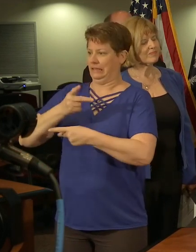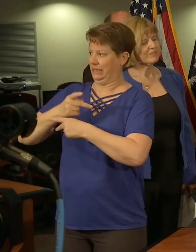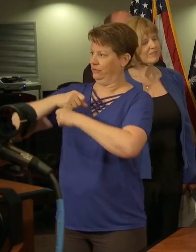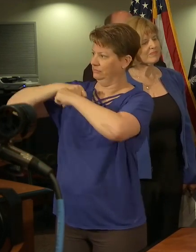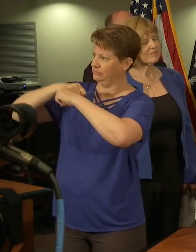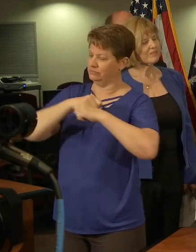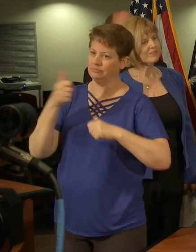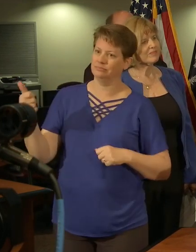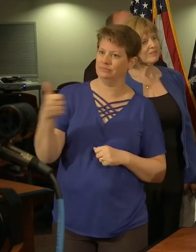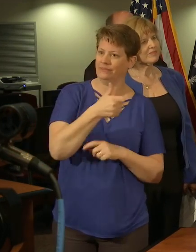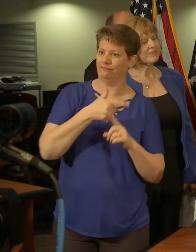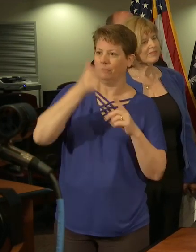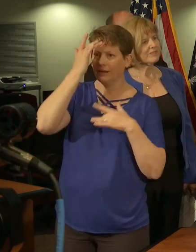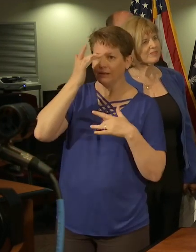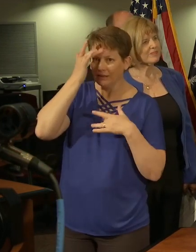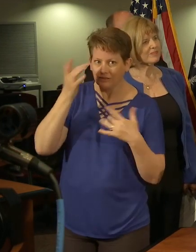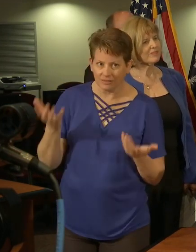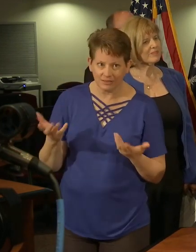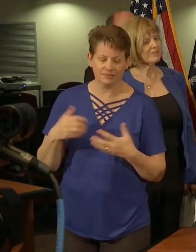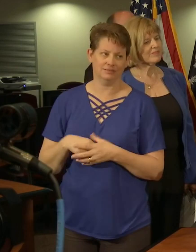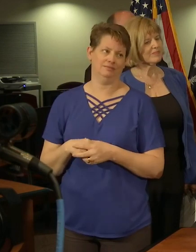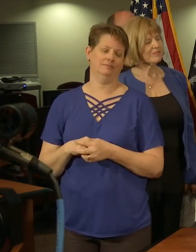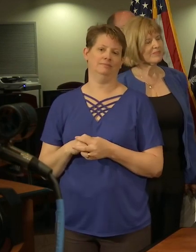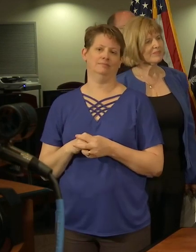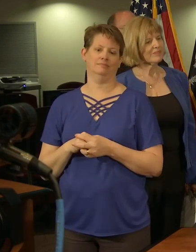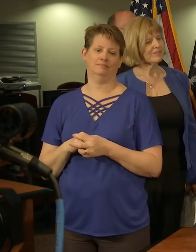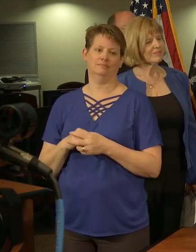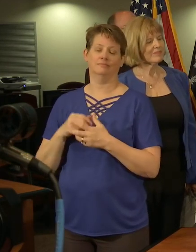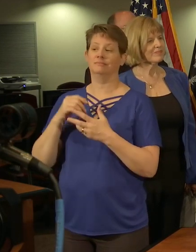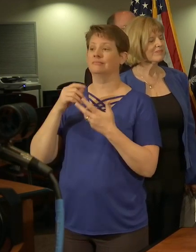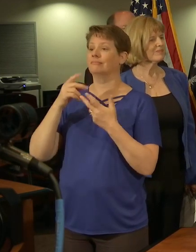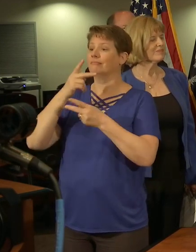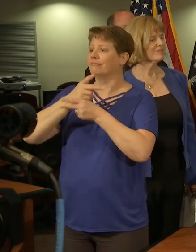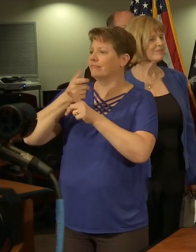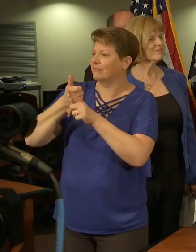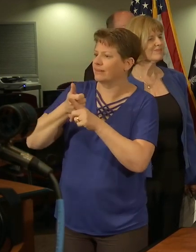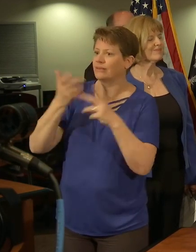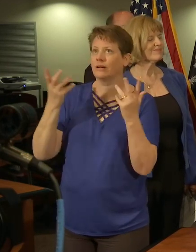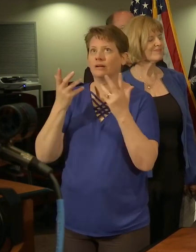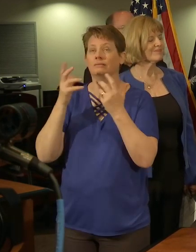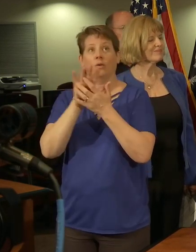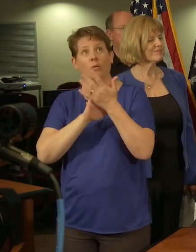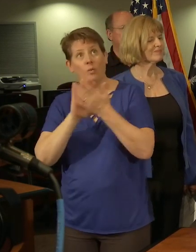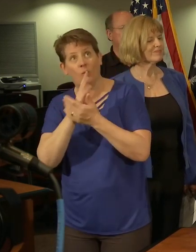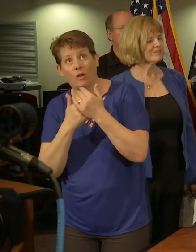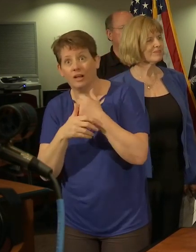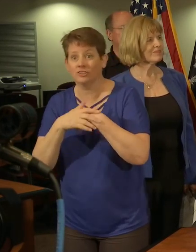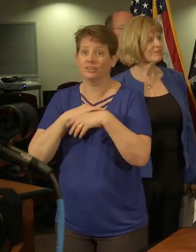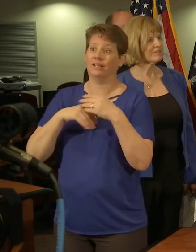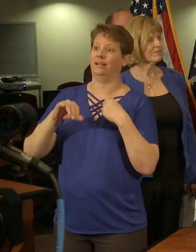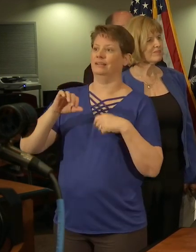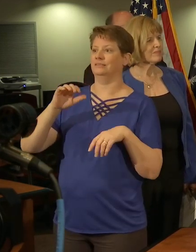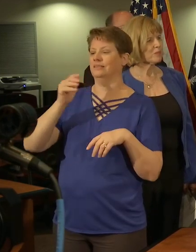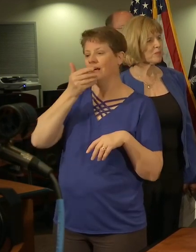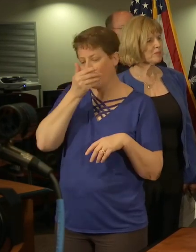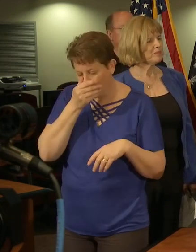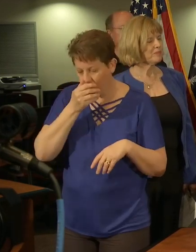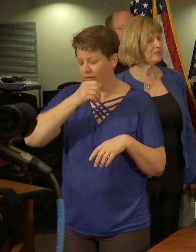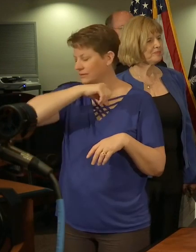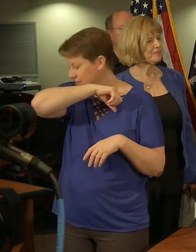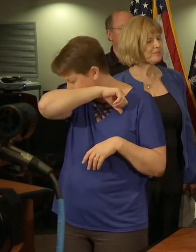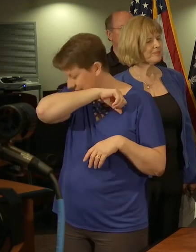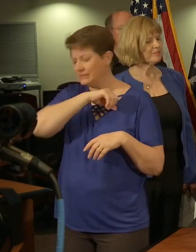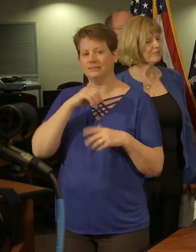against illness, including practicing good hygiene. That means routinely washing your hands and covering your mouth when you